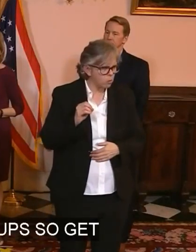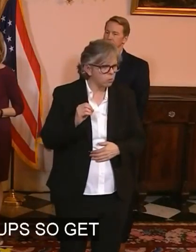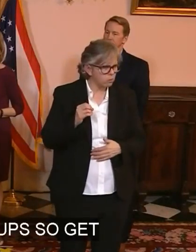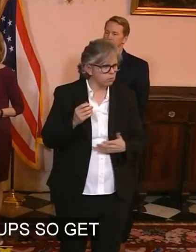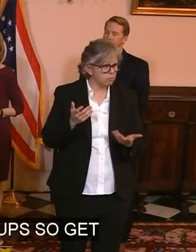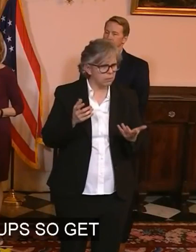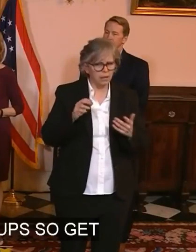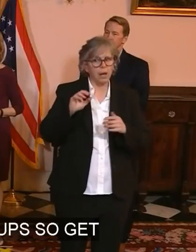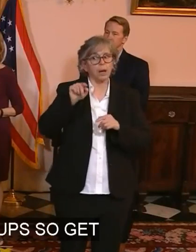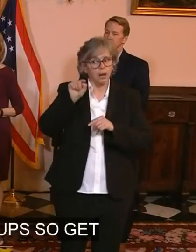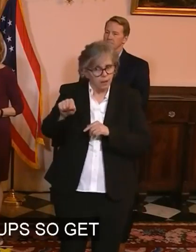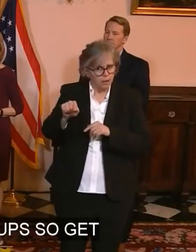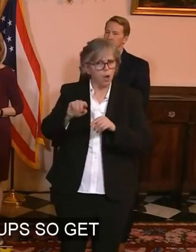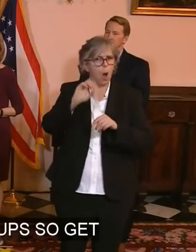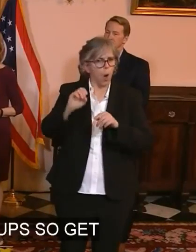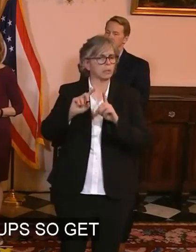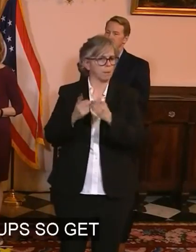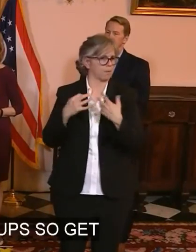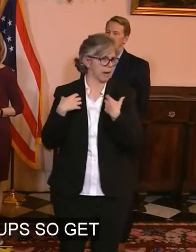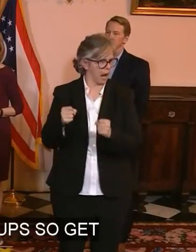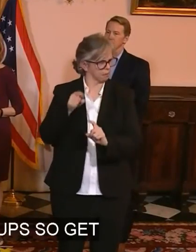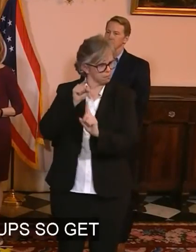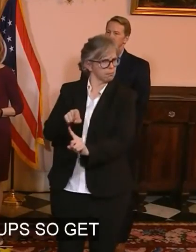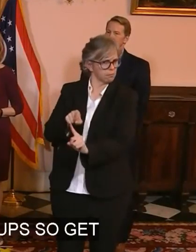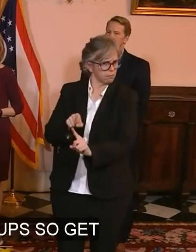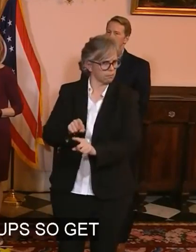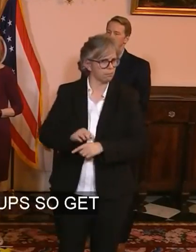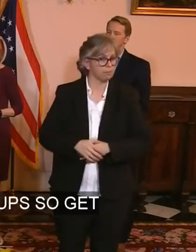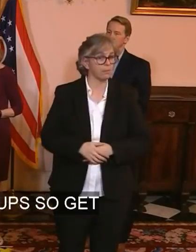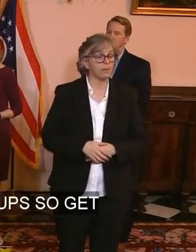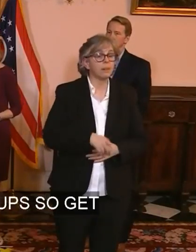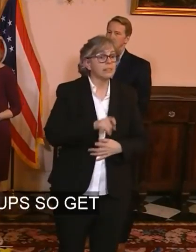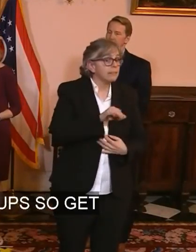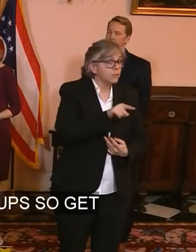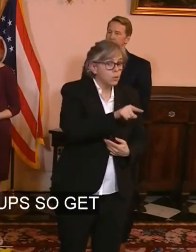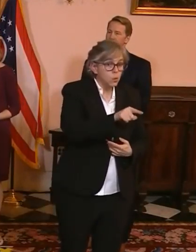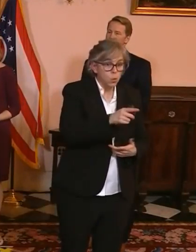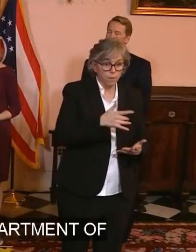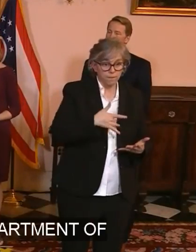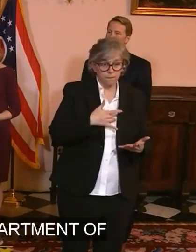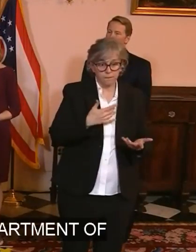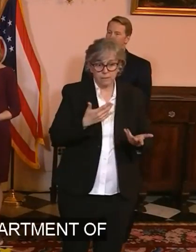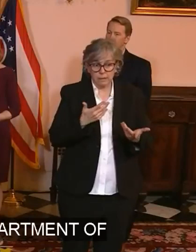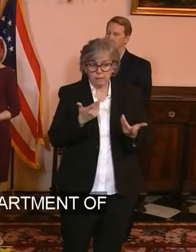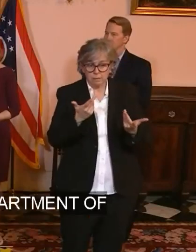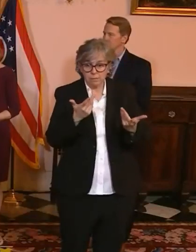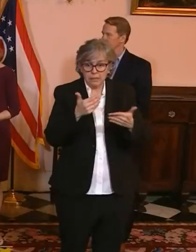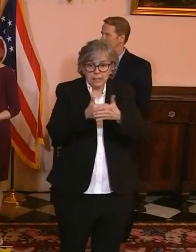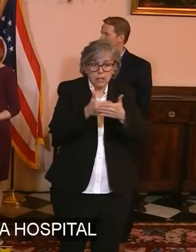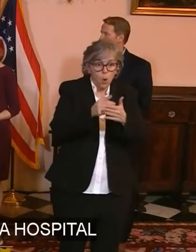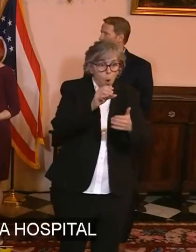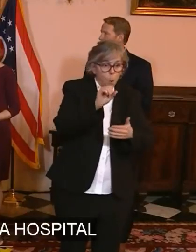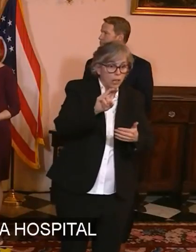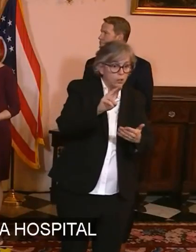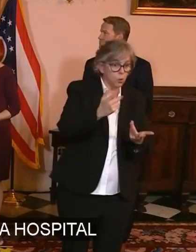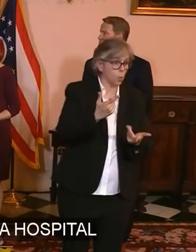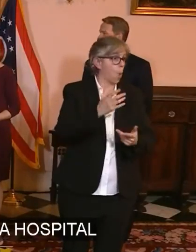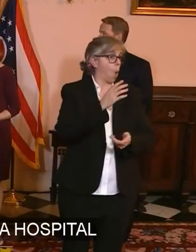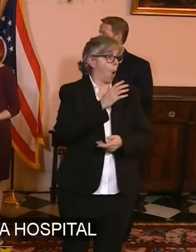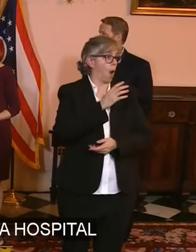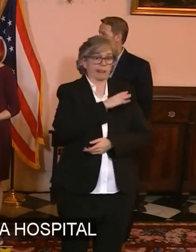and collaborating with a hospital like OSU or the Cleveland Clinic or the hospitals who can run the tests, you can have them work with